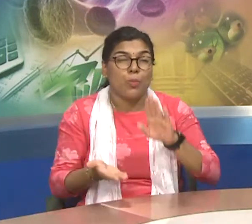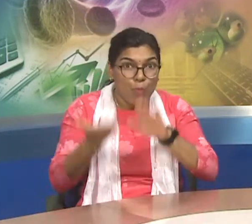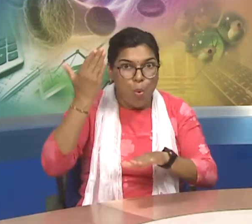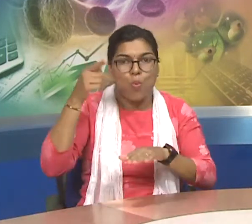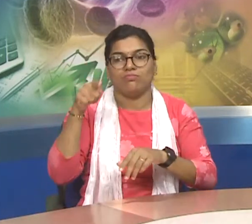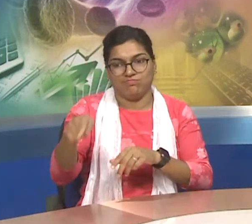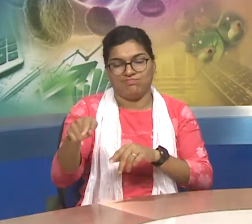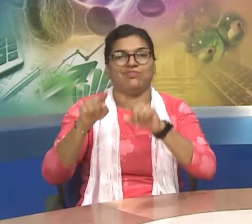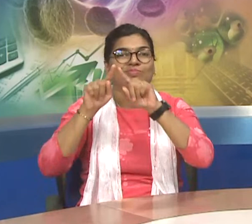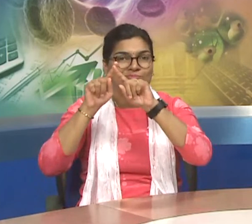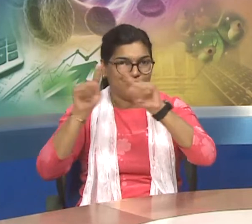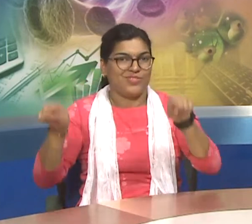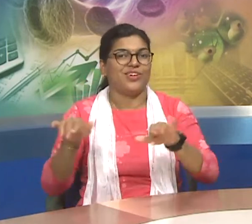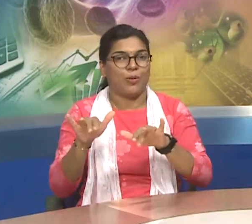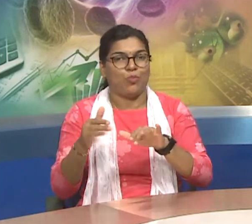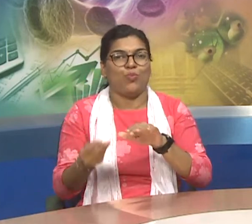So it is better to